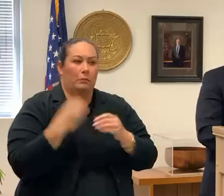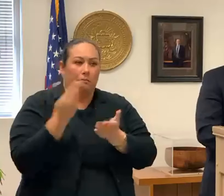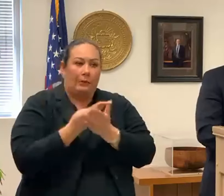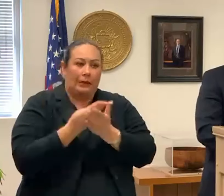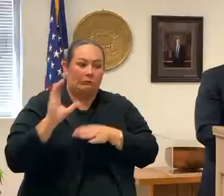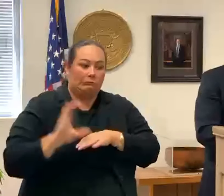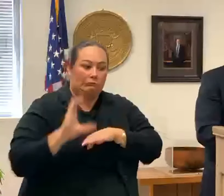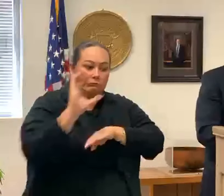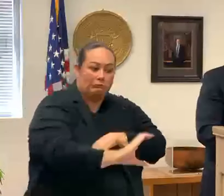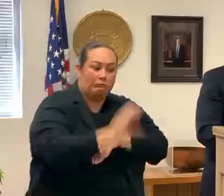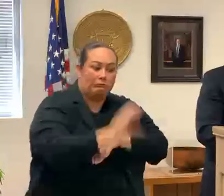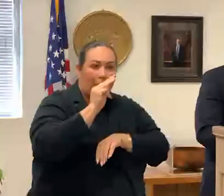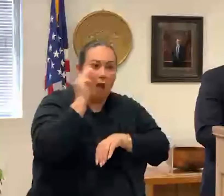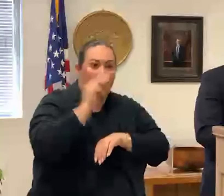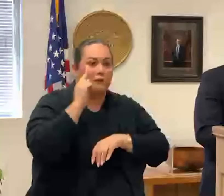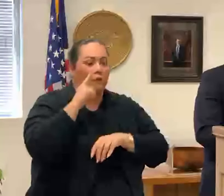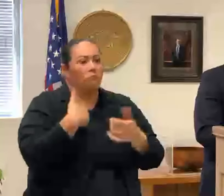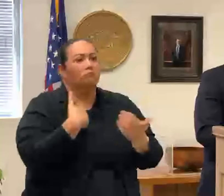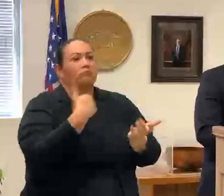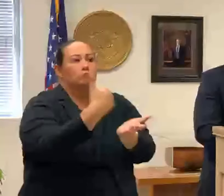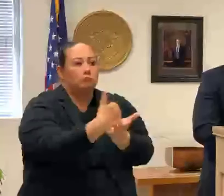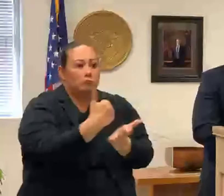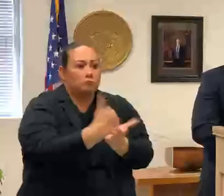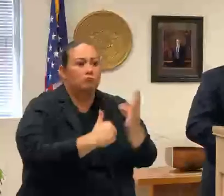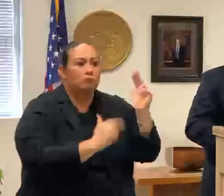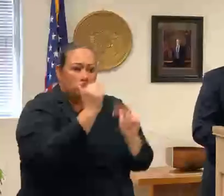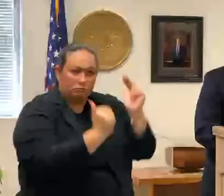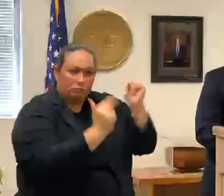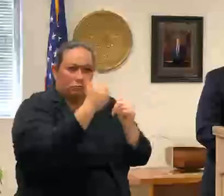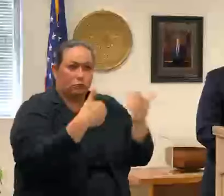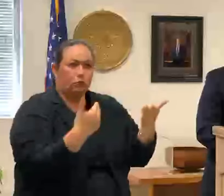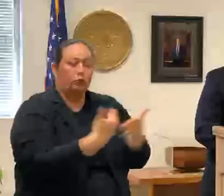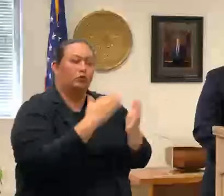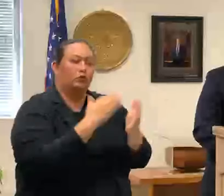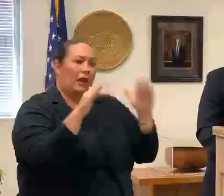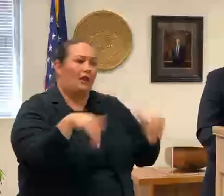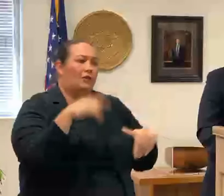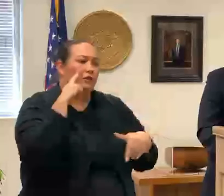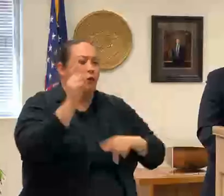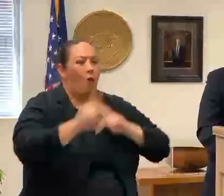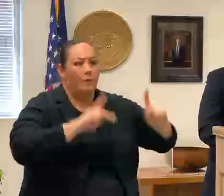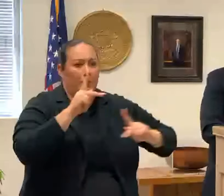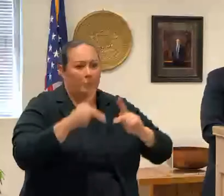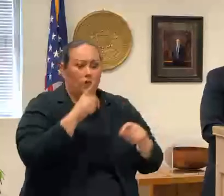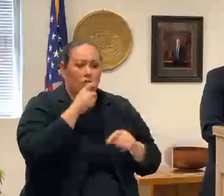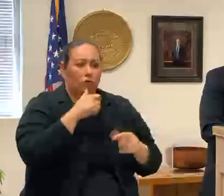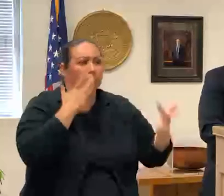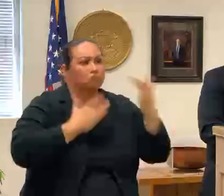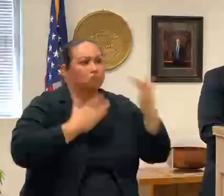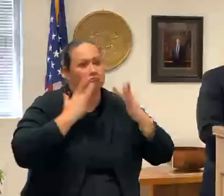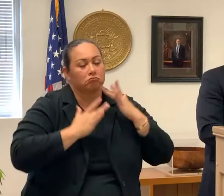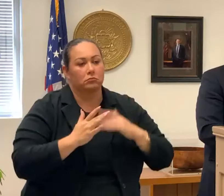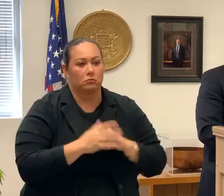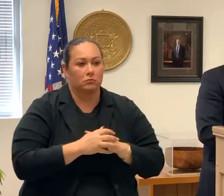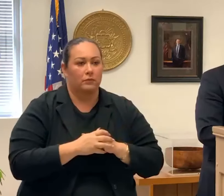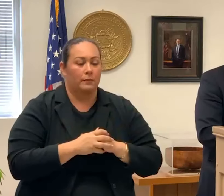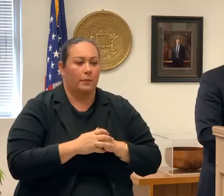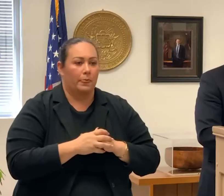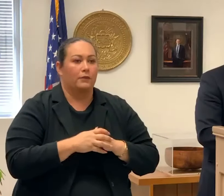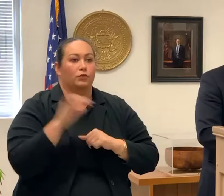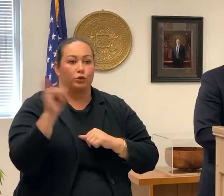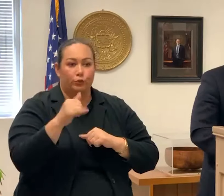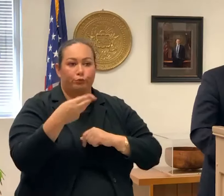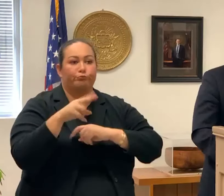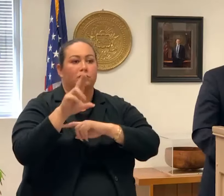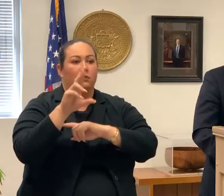is decided by him and the community. And he set up a process that he'll describe. That's also very important. So I'll see the HUD secretary,